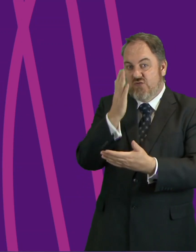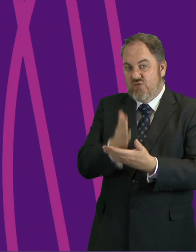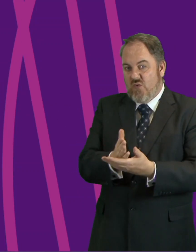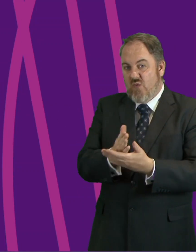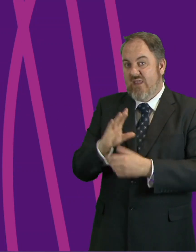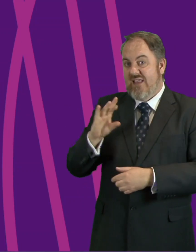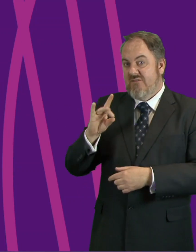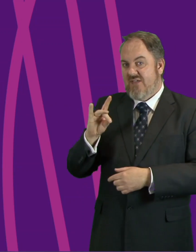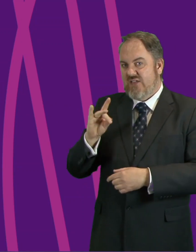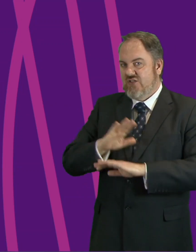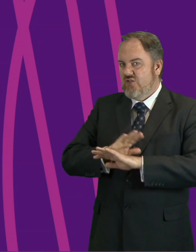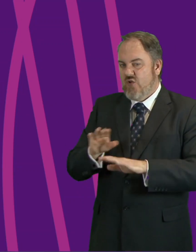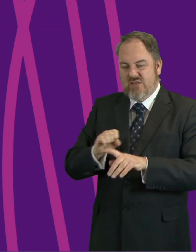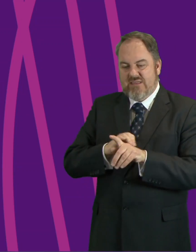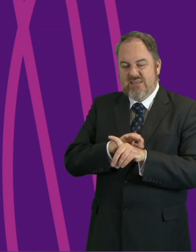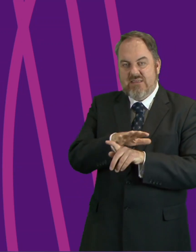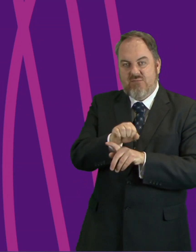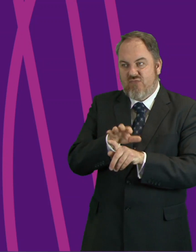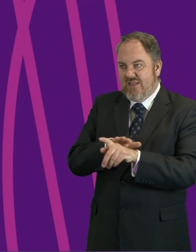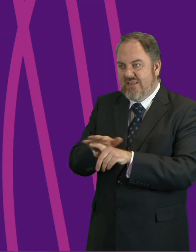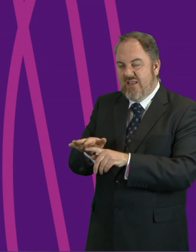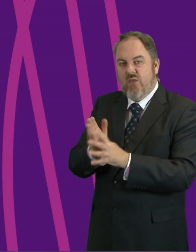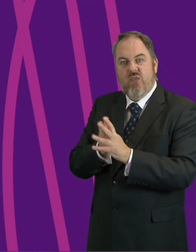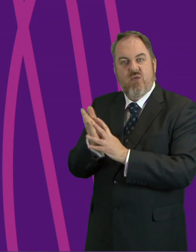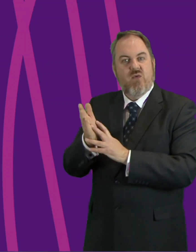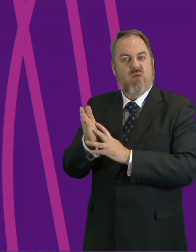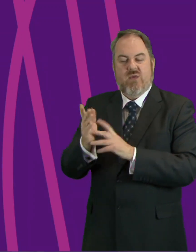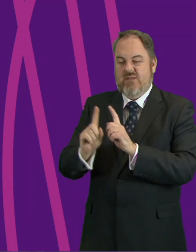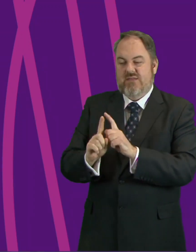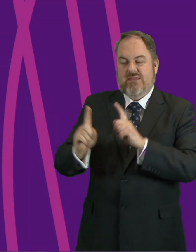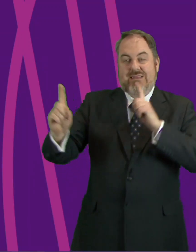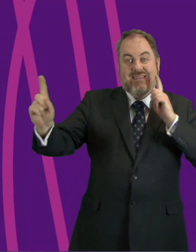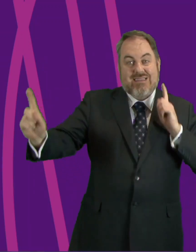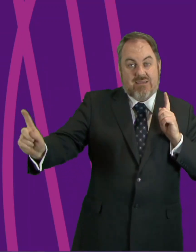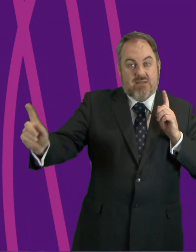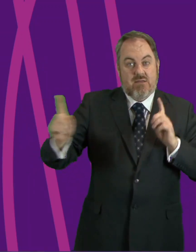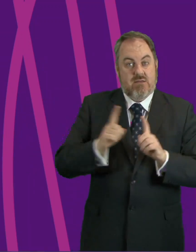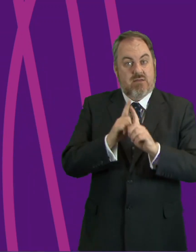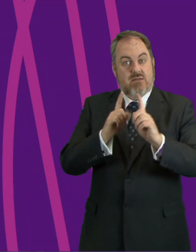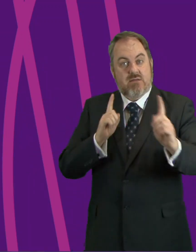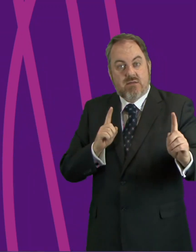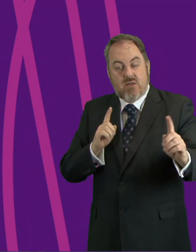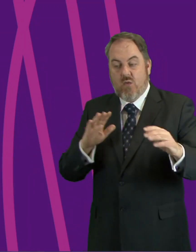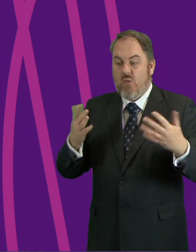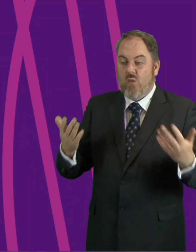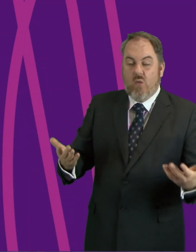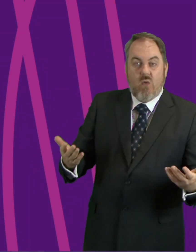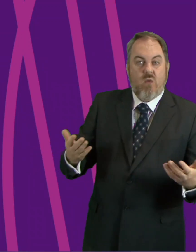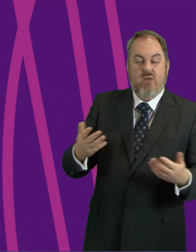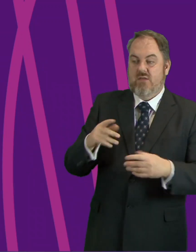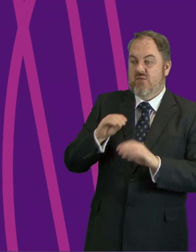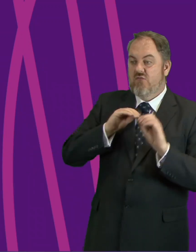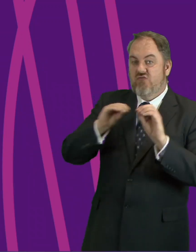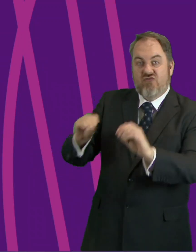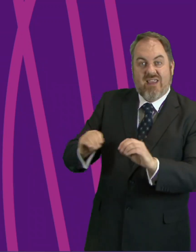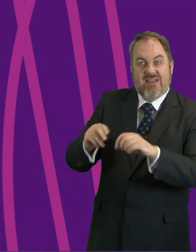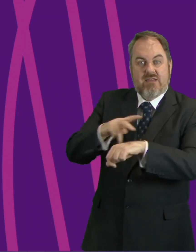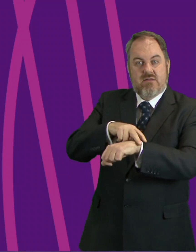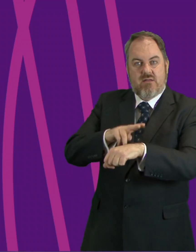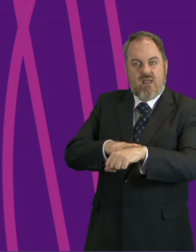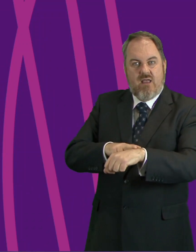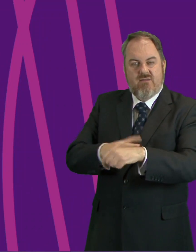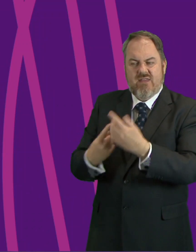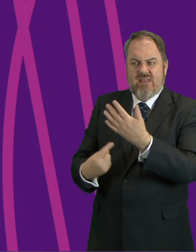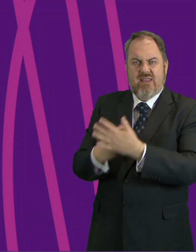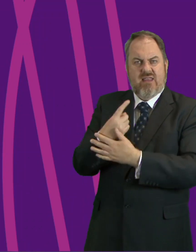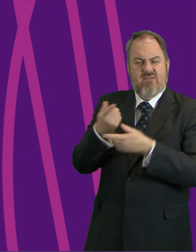managed, staffing, training, physical distancing and testing. Where there are deficiencies being identified, they are working to